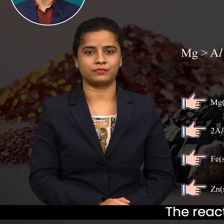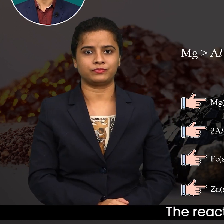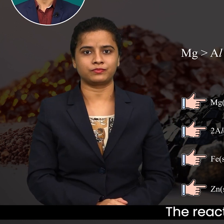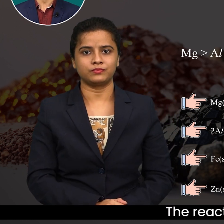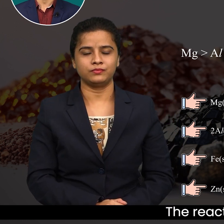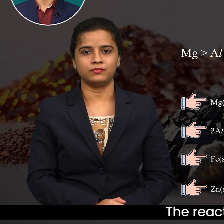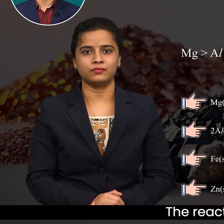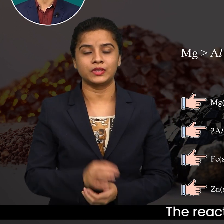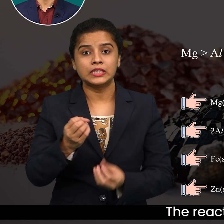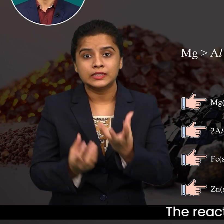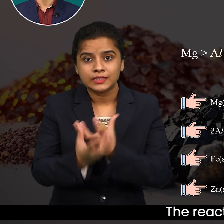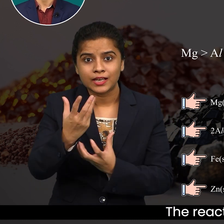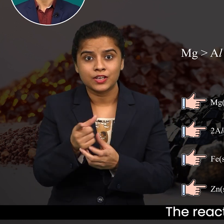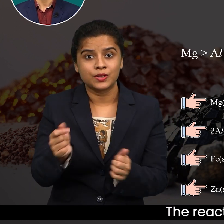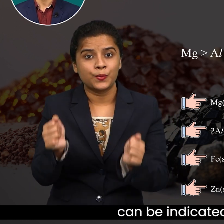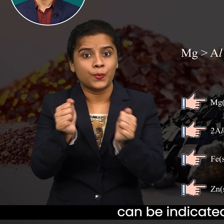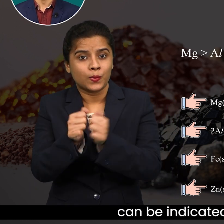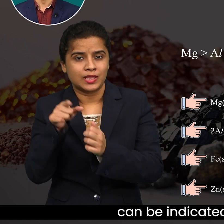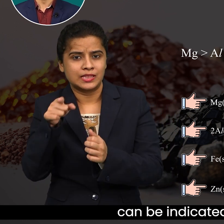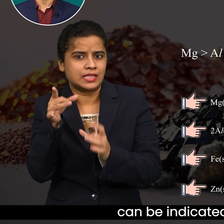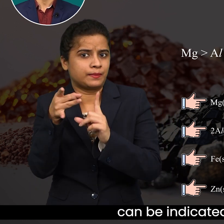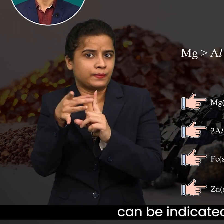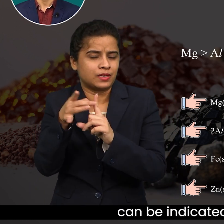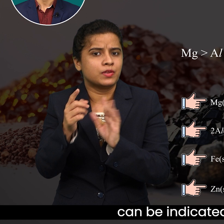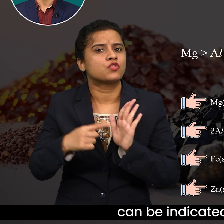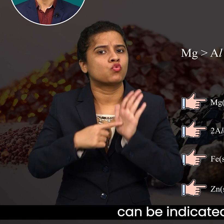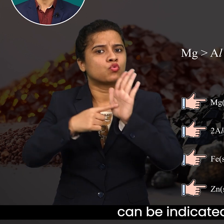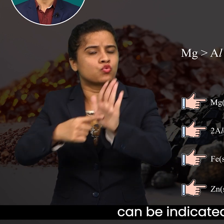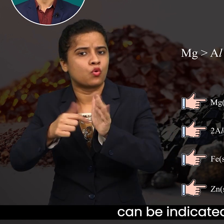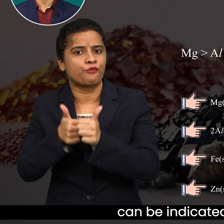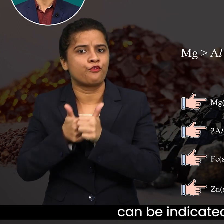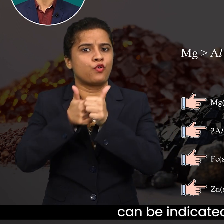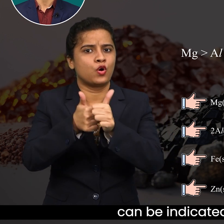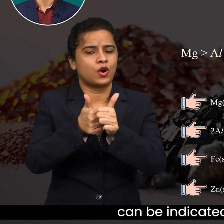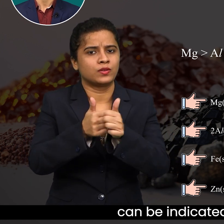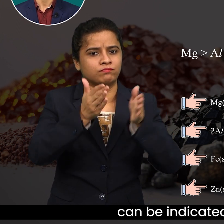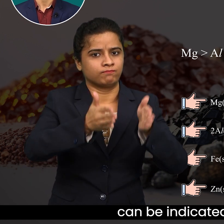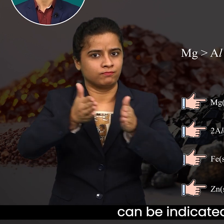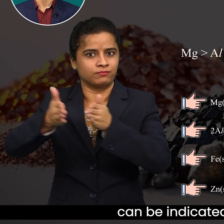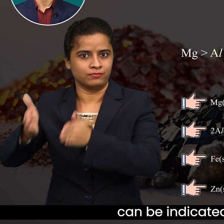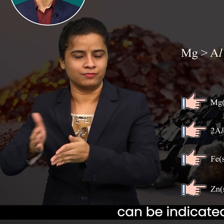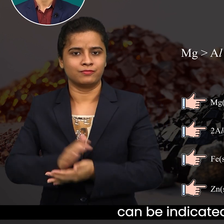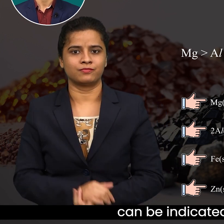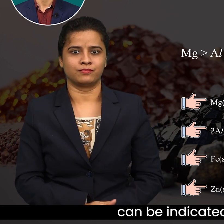The reactivity of these metals can be indicated by the following sequence.